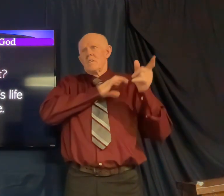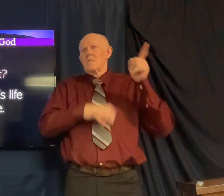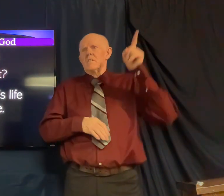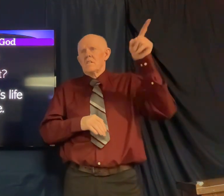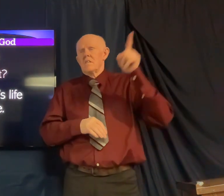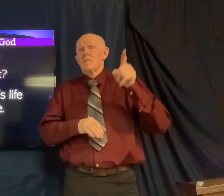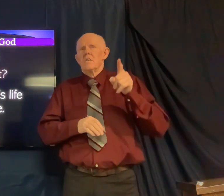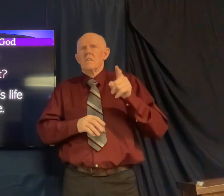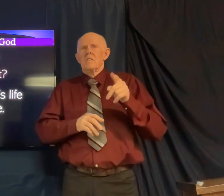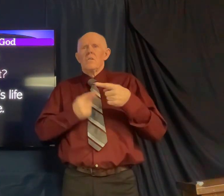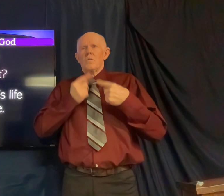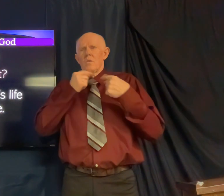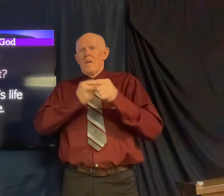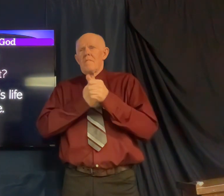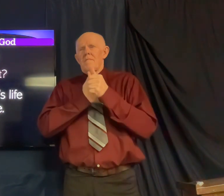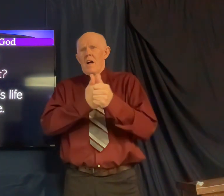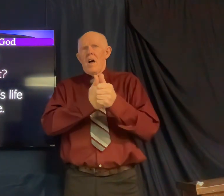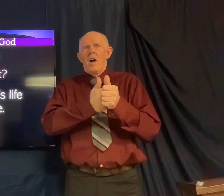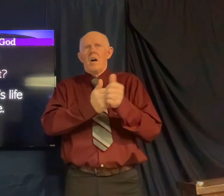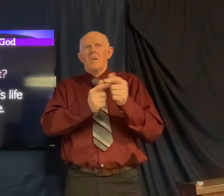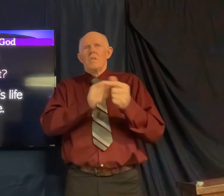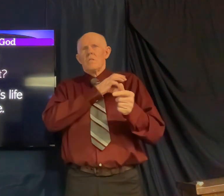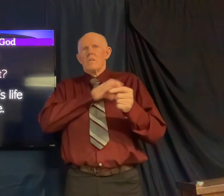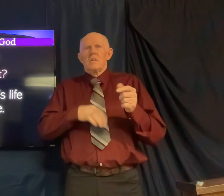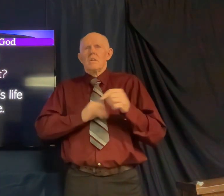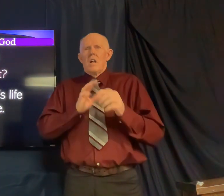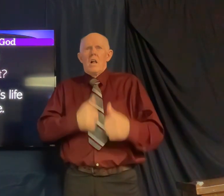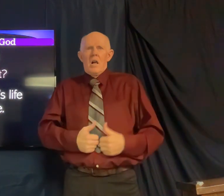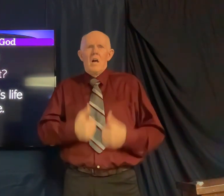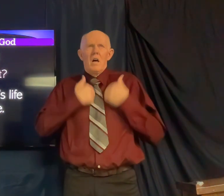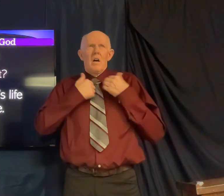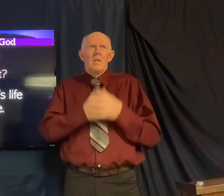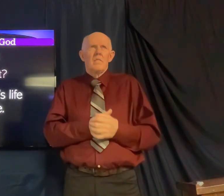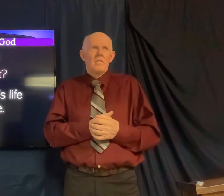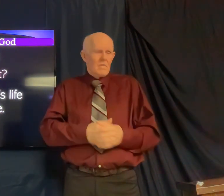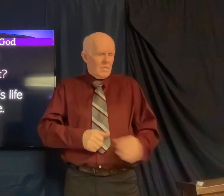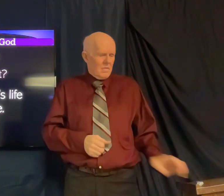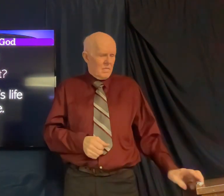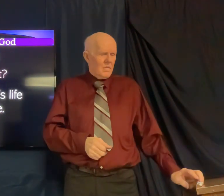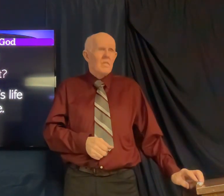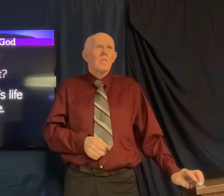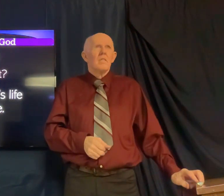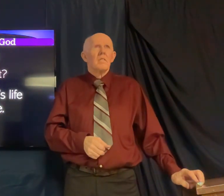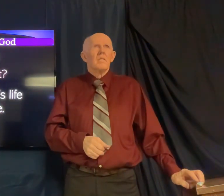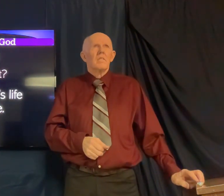remember Jesus Christ and we follow Christ's life.